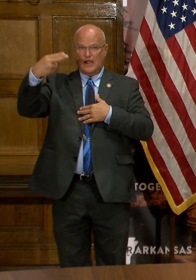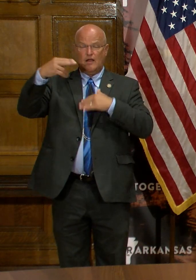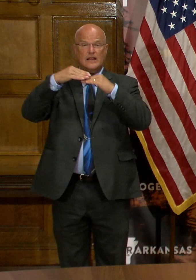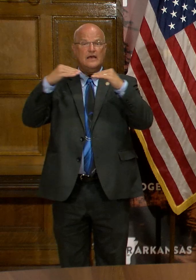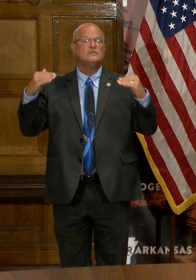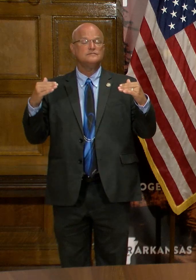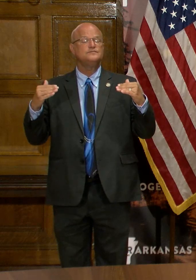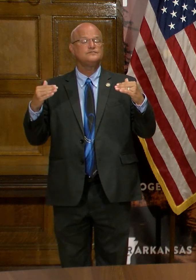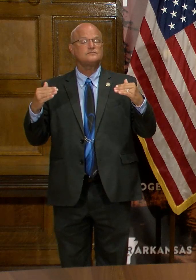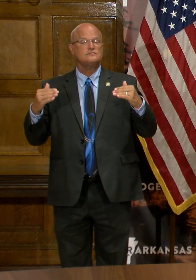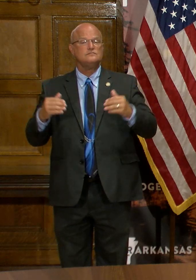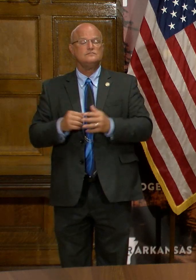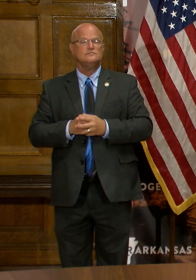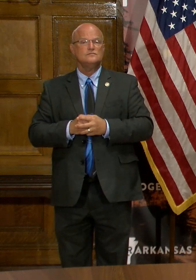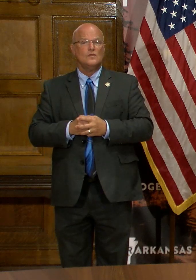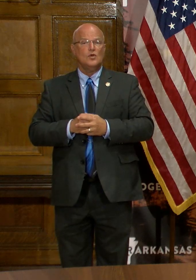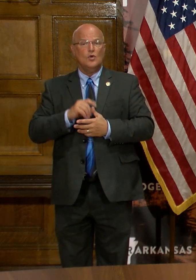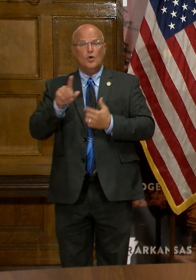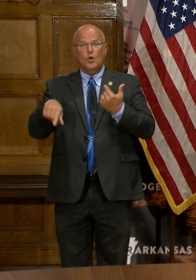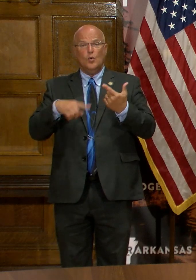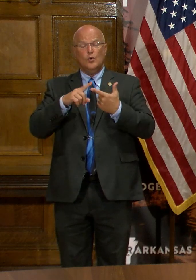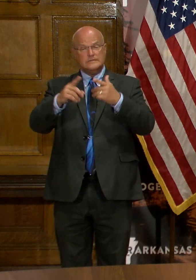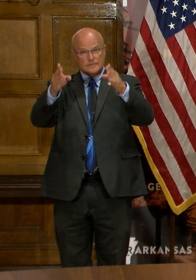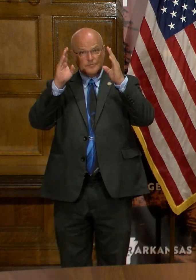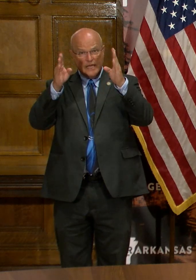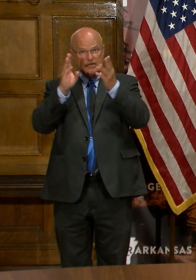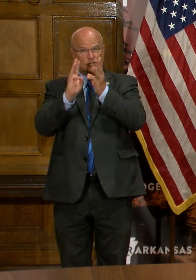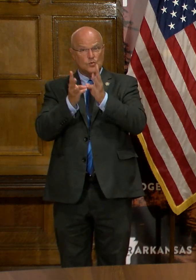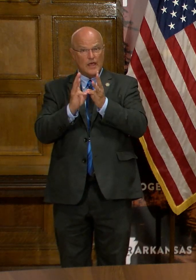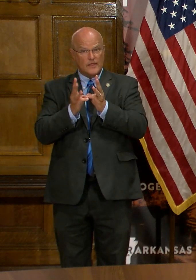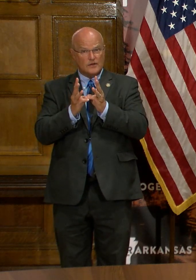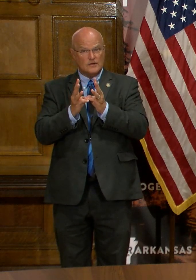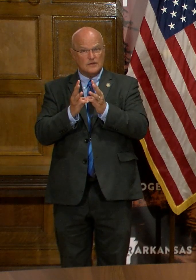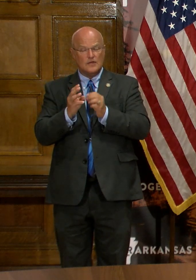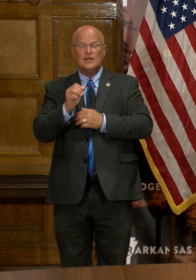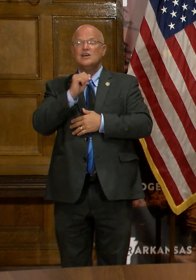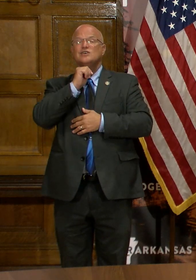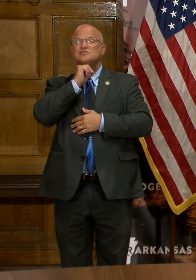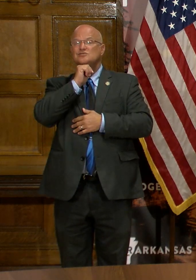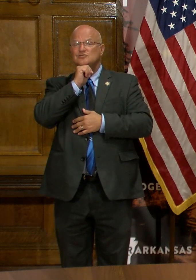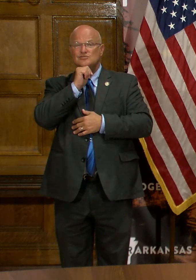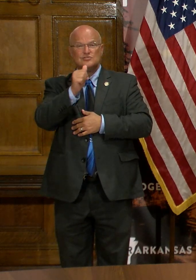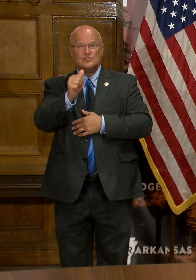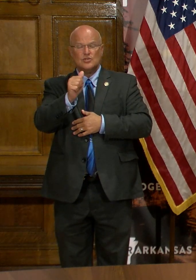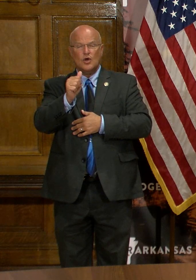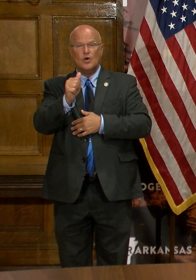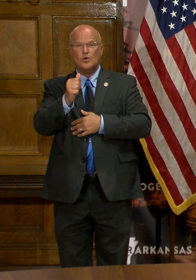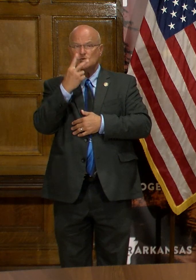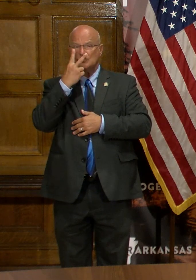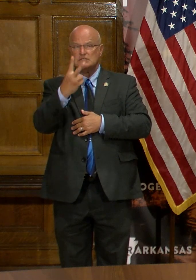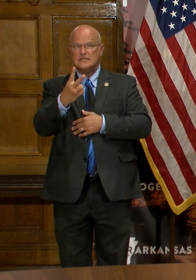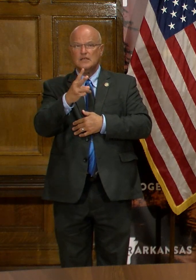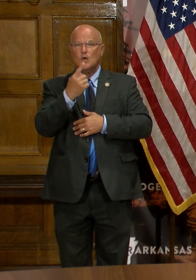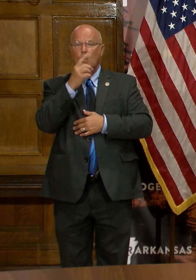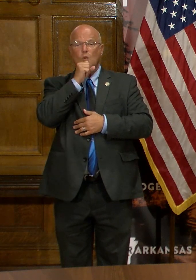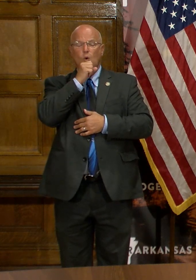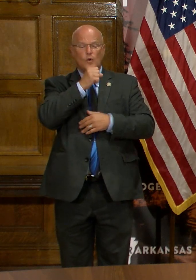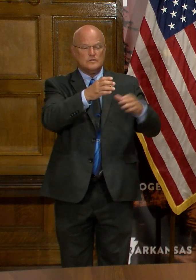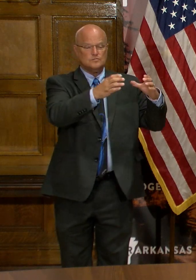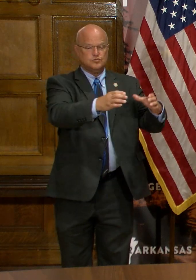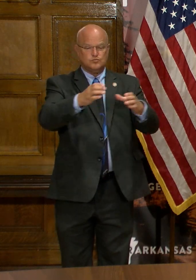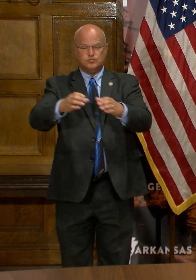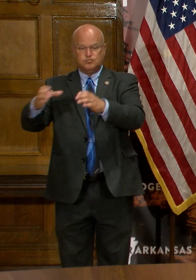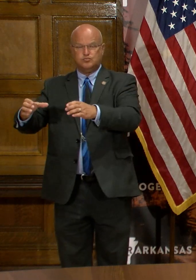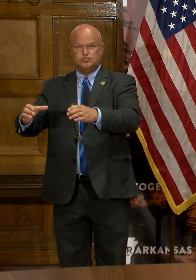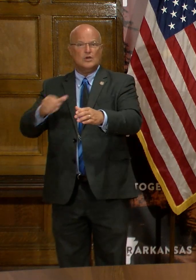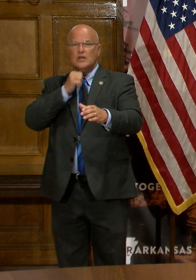level. Whenever you pay attention to the weather, do not drive around barricades. They're there for a reason.